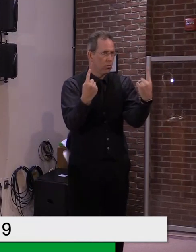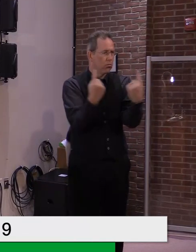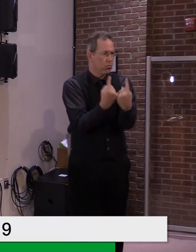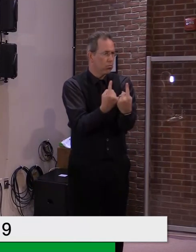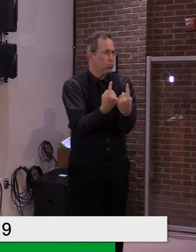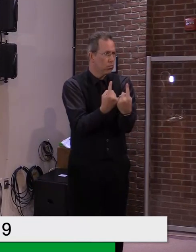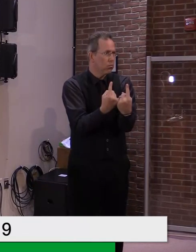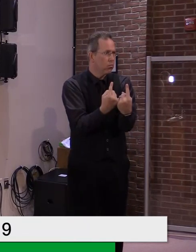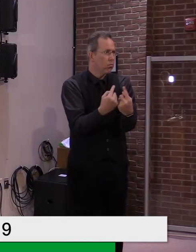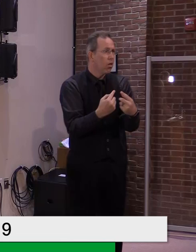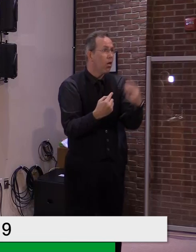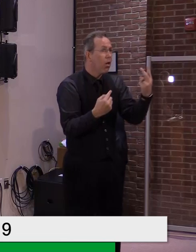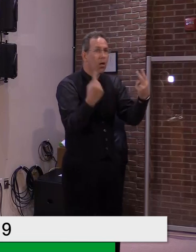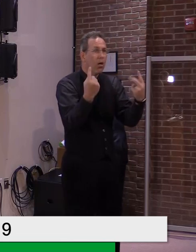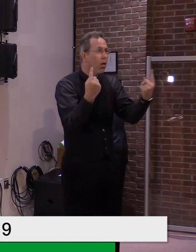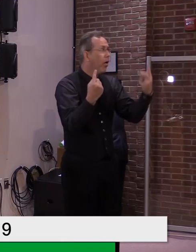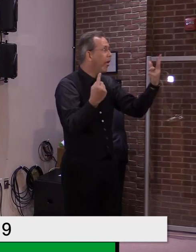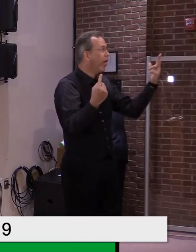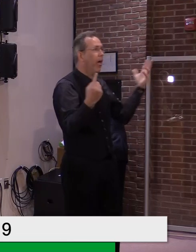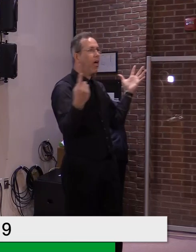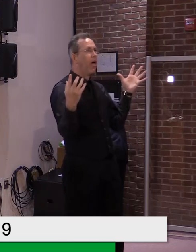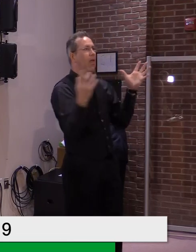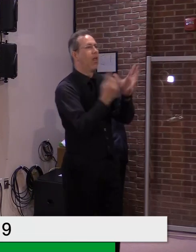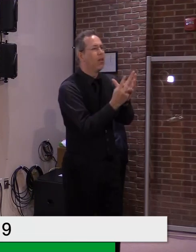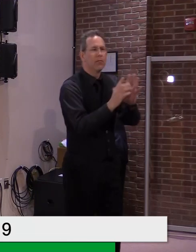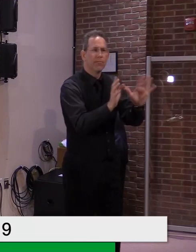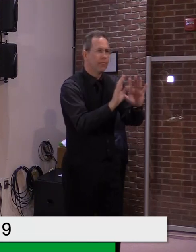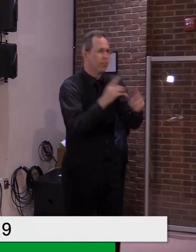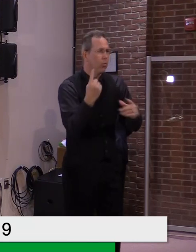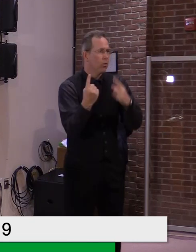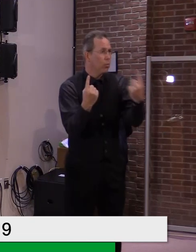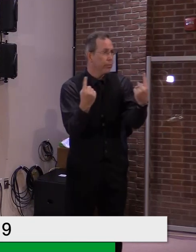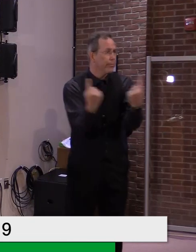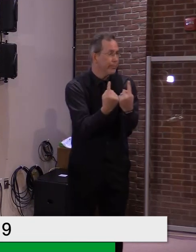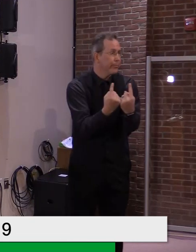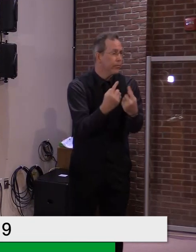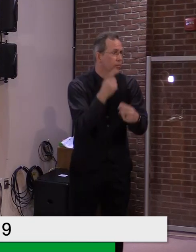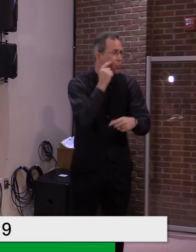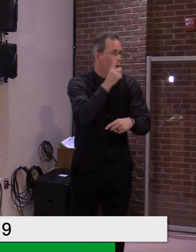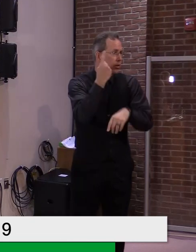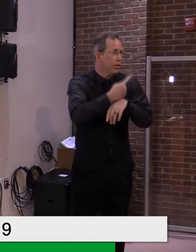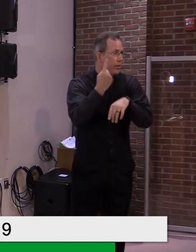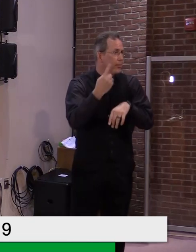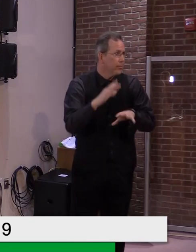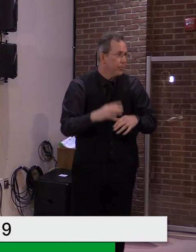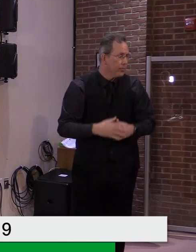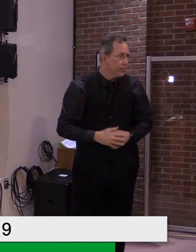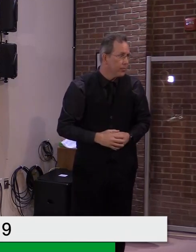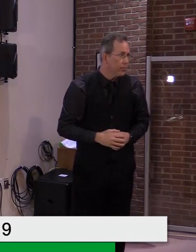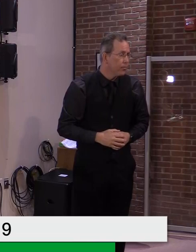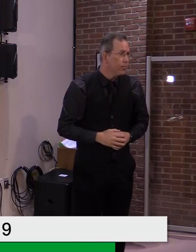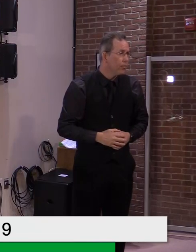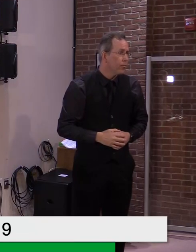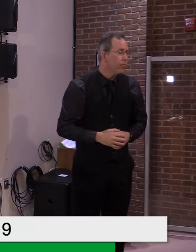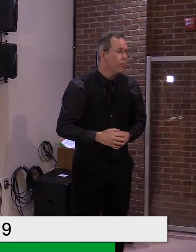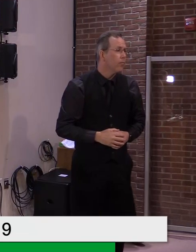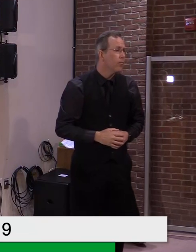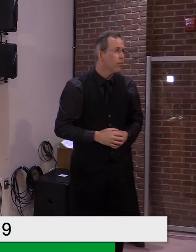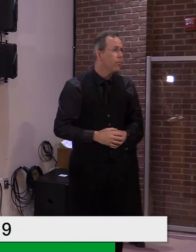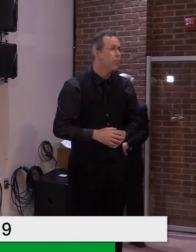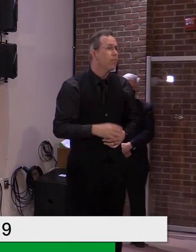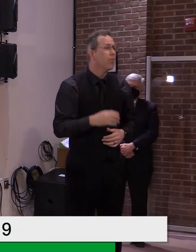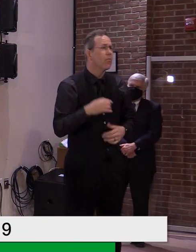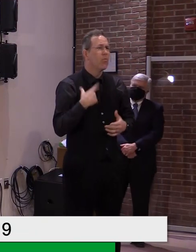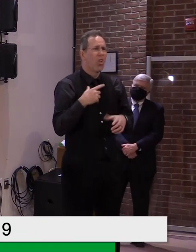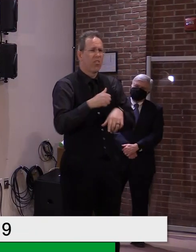there's no reason why that can't occur in that kind of gathering. And so, you know, we've already put out guidelines